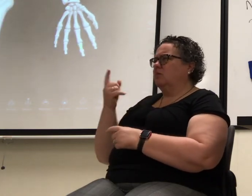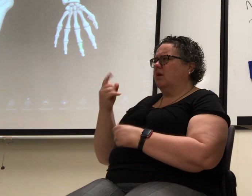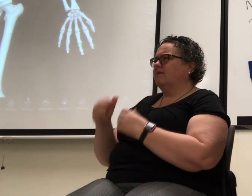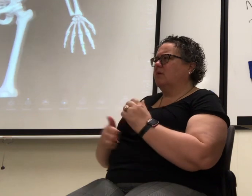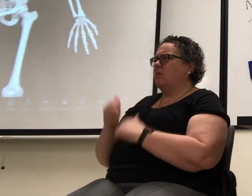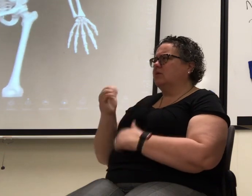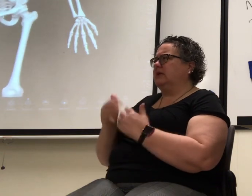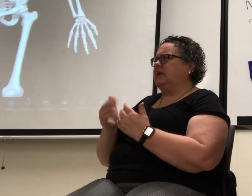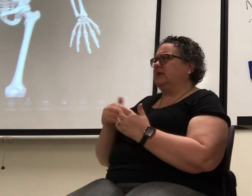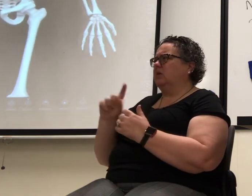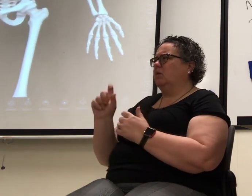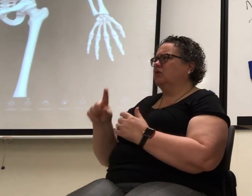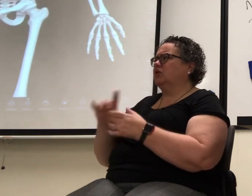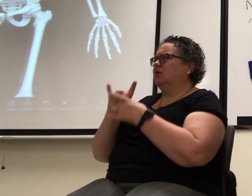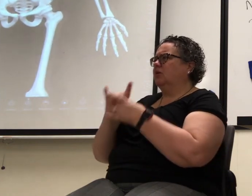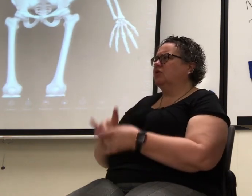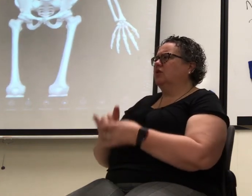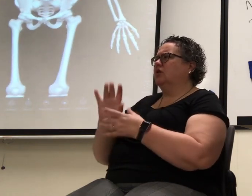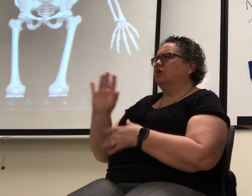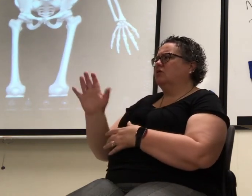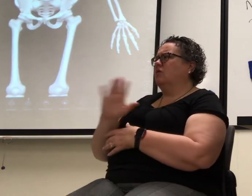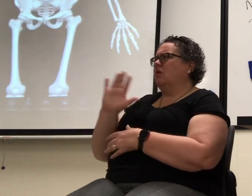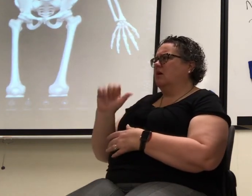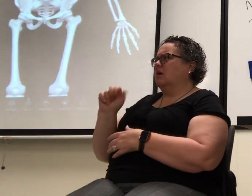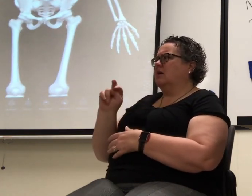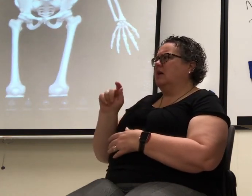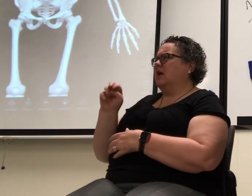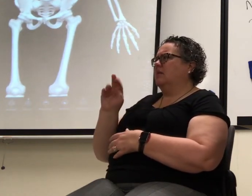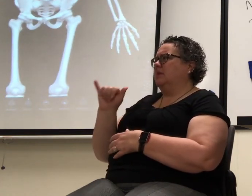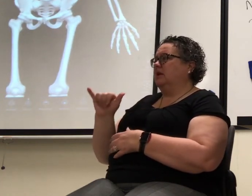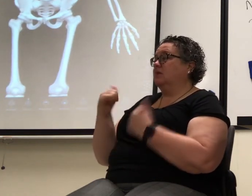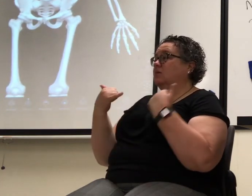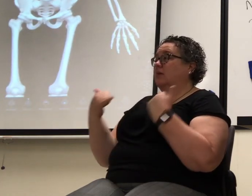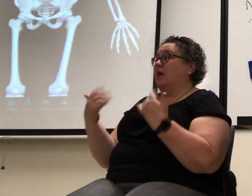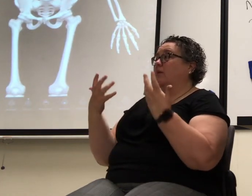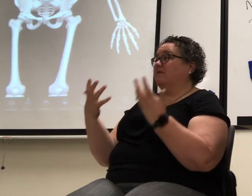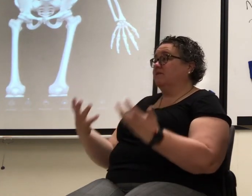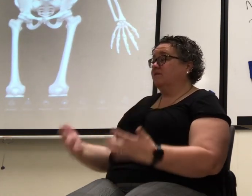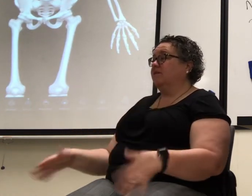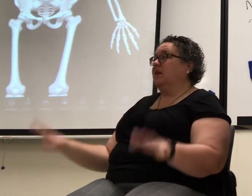questions in terms of the anatomy bones. All right, we're finished with